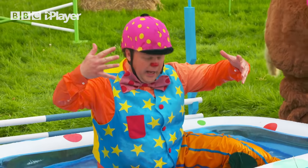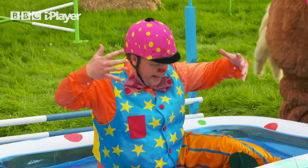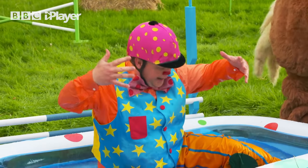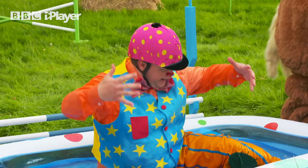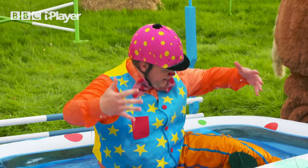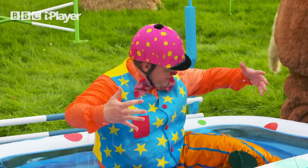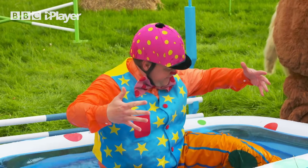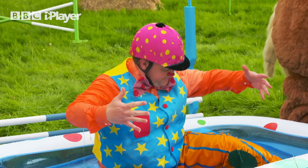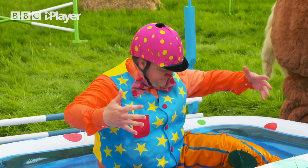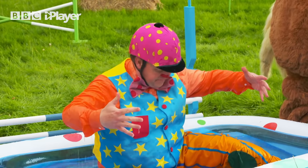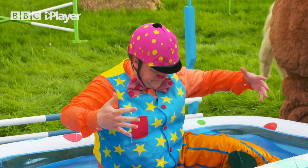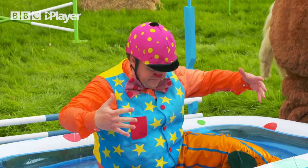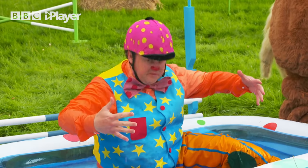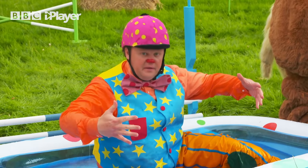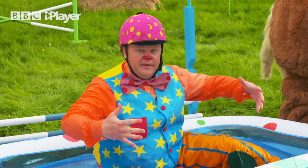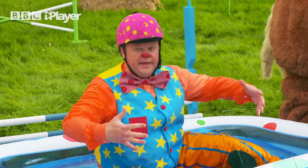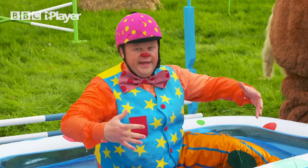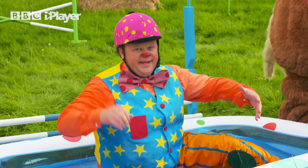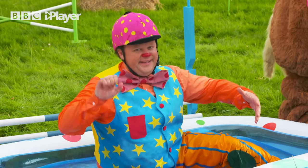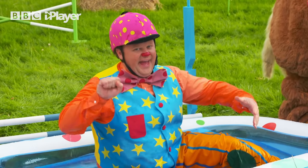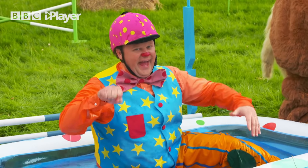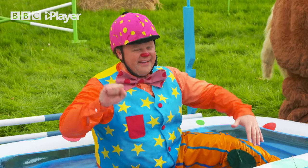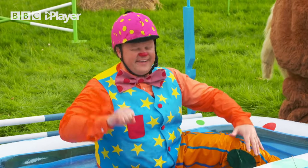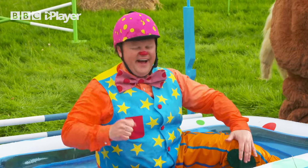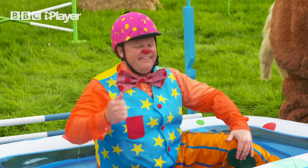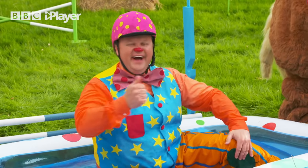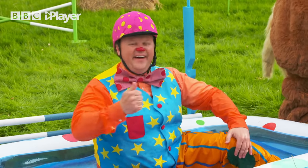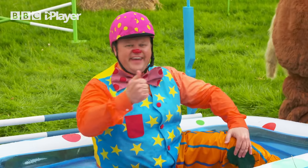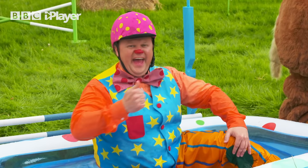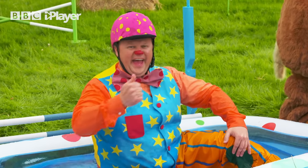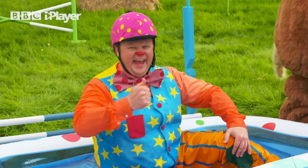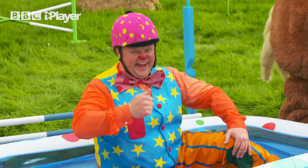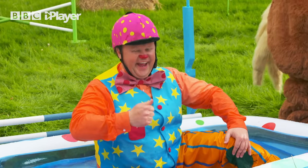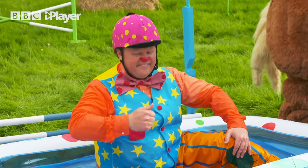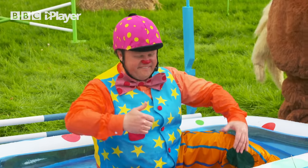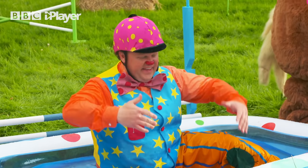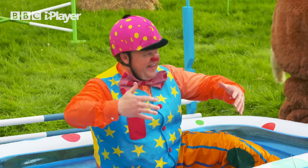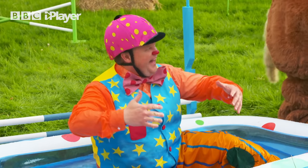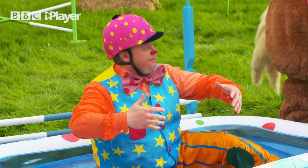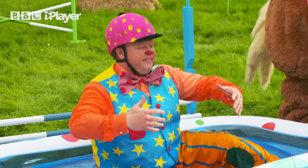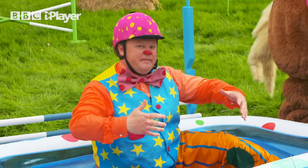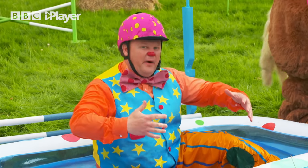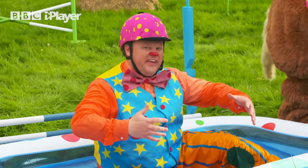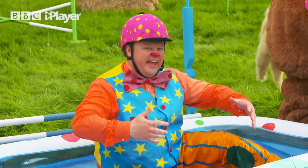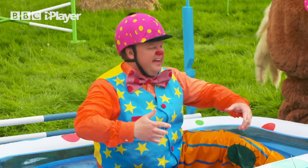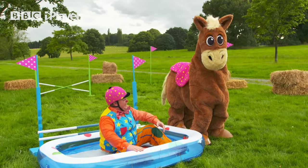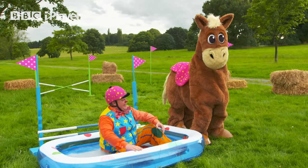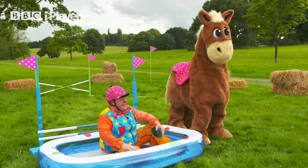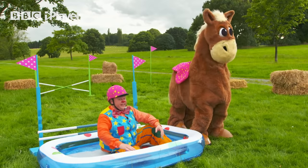are you okay mr tumble yes i'm okay uh spotty did